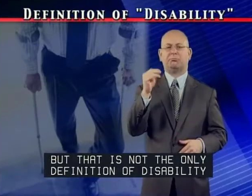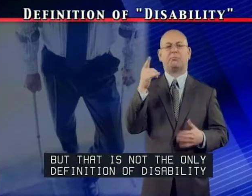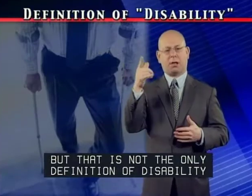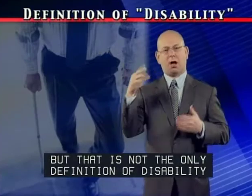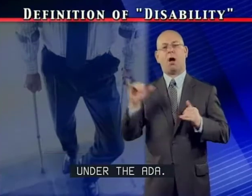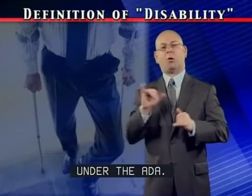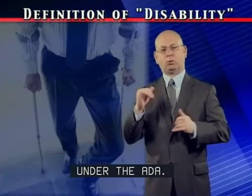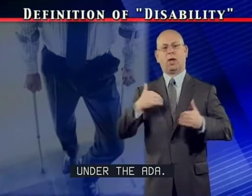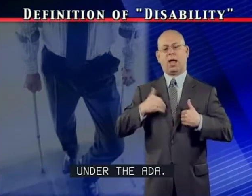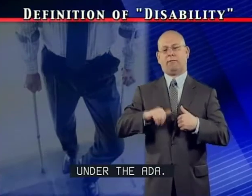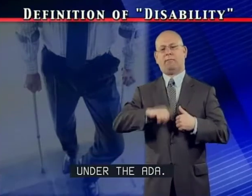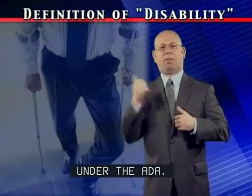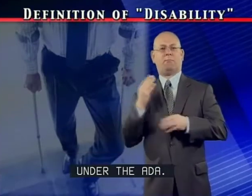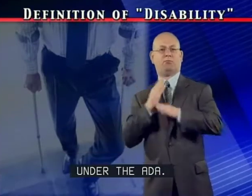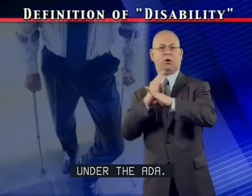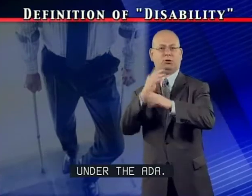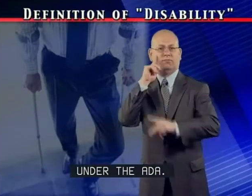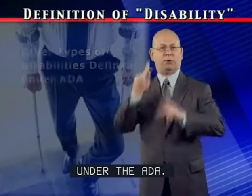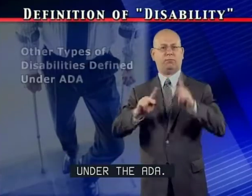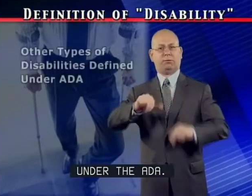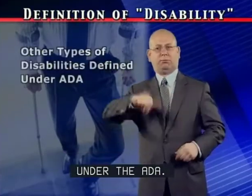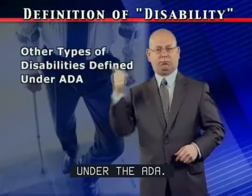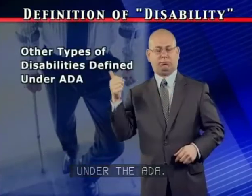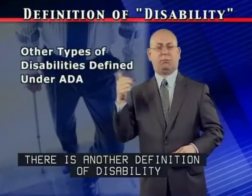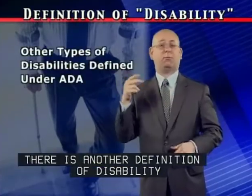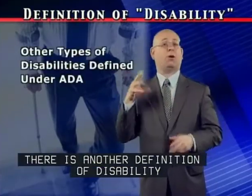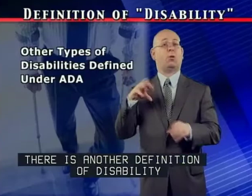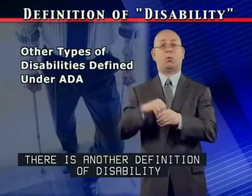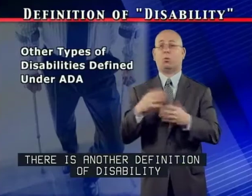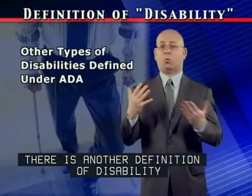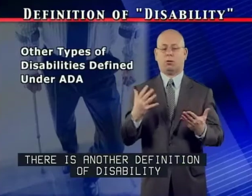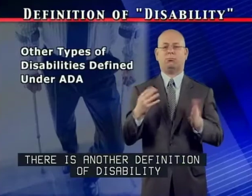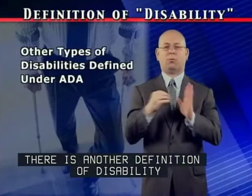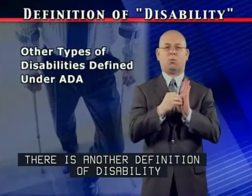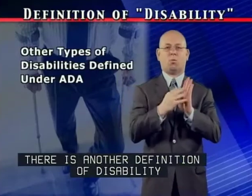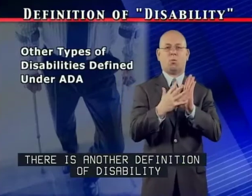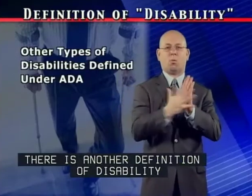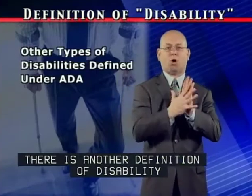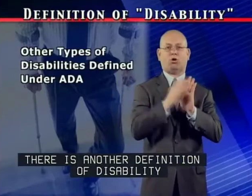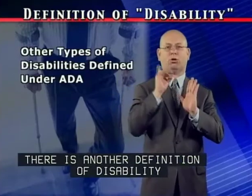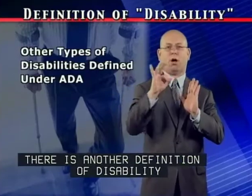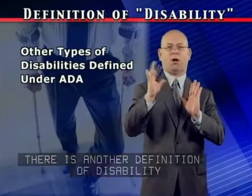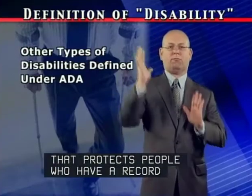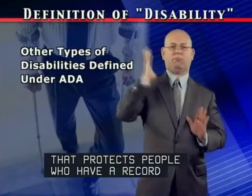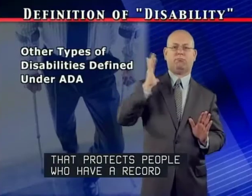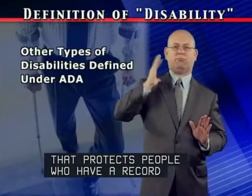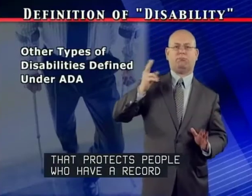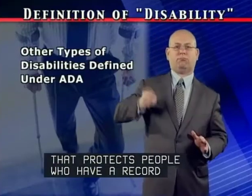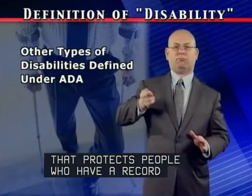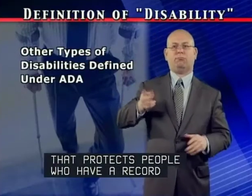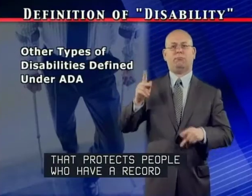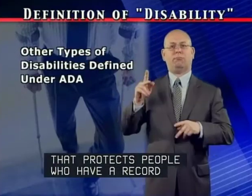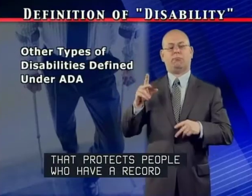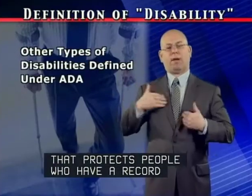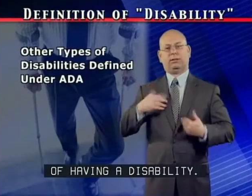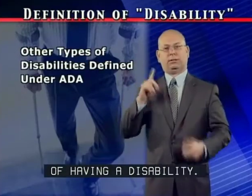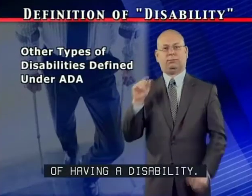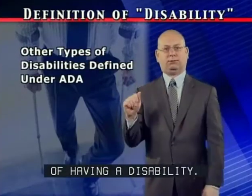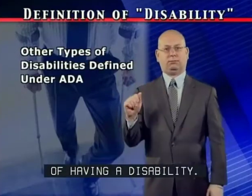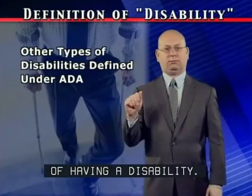of disability under the ADA. There is another definition of disability that protects people who have a record of having